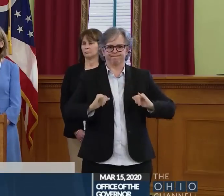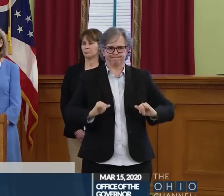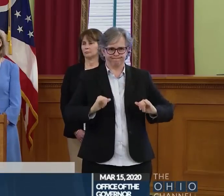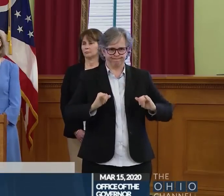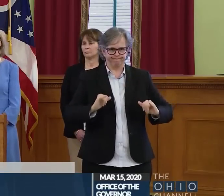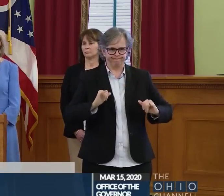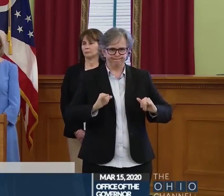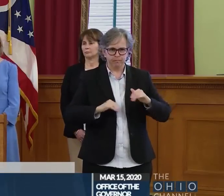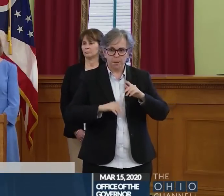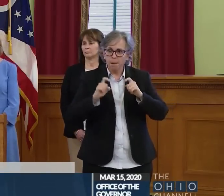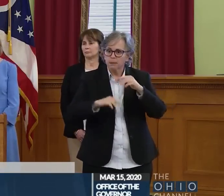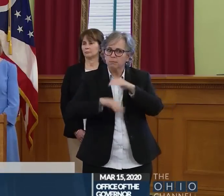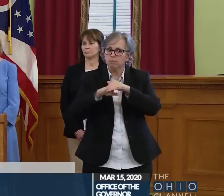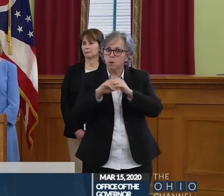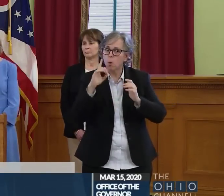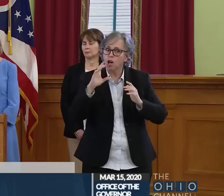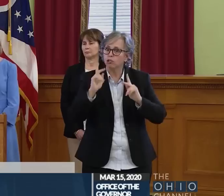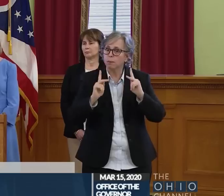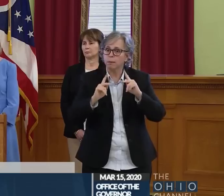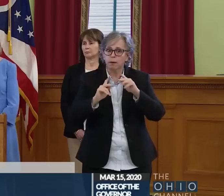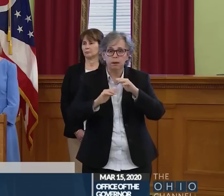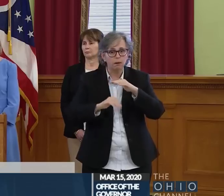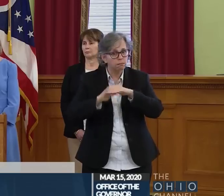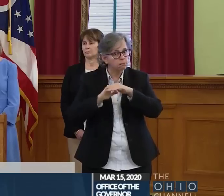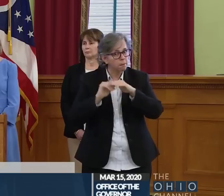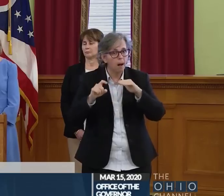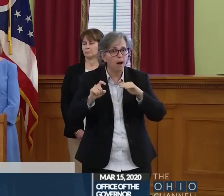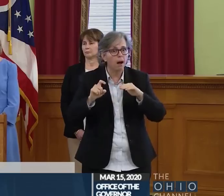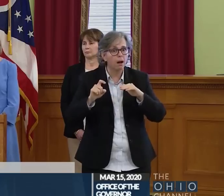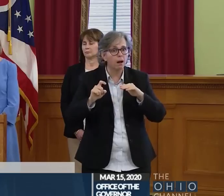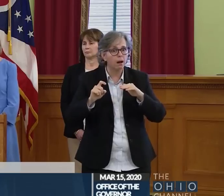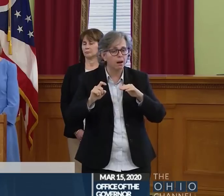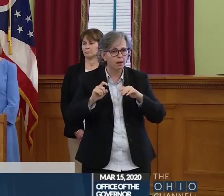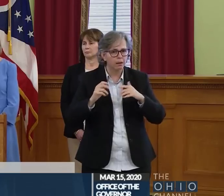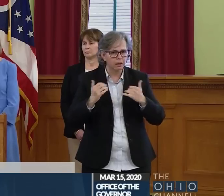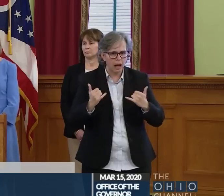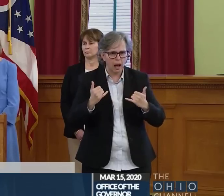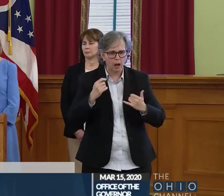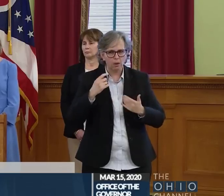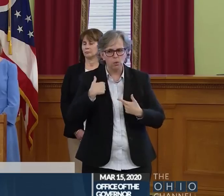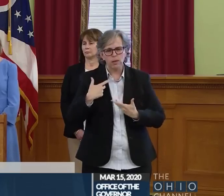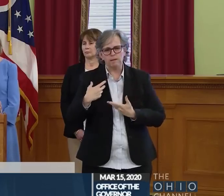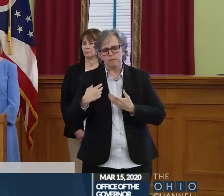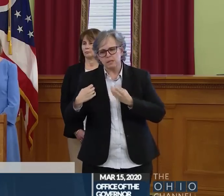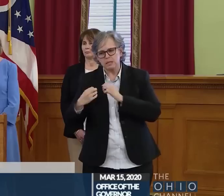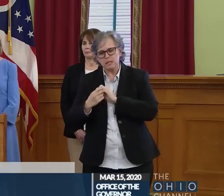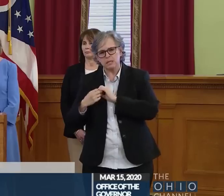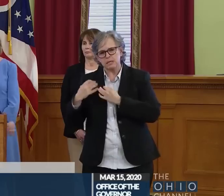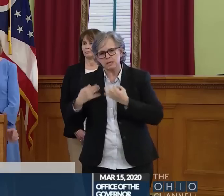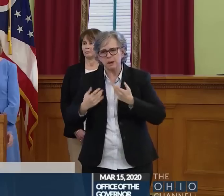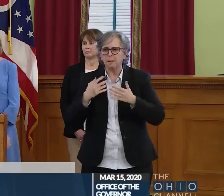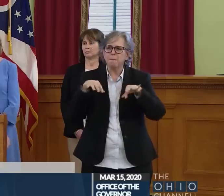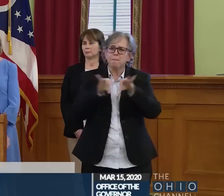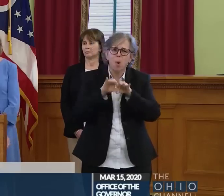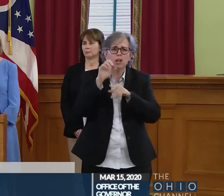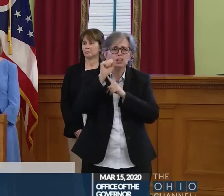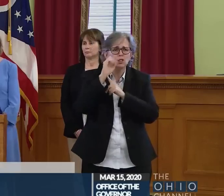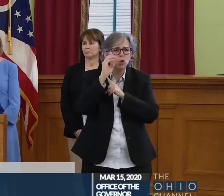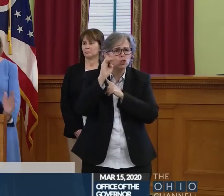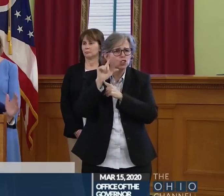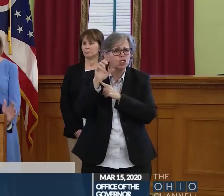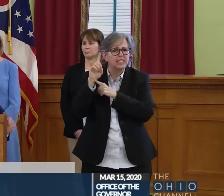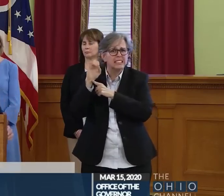And we've talked a lot in the last few days about social distancing and the necessity of people